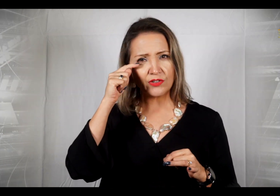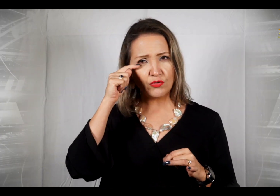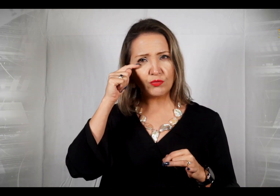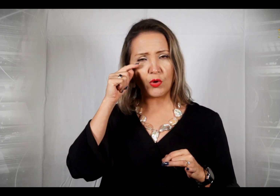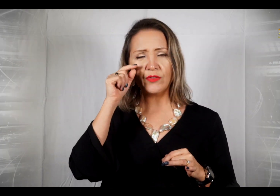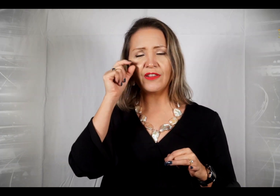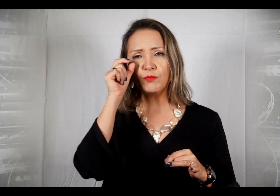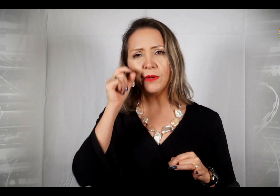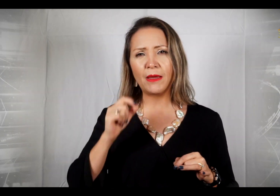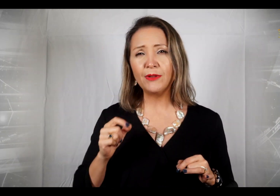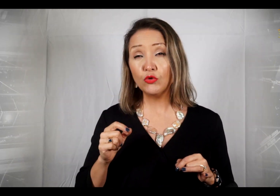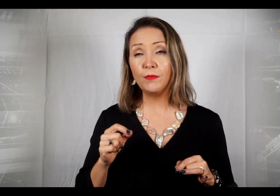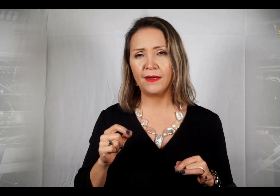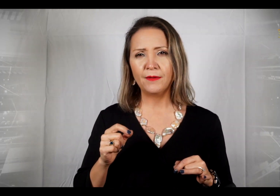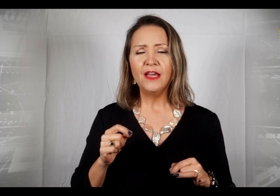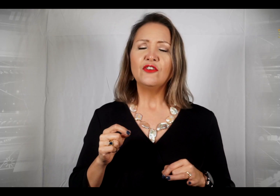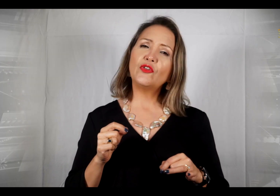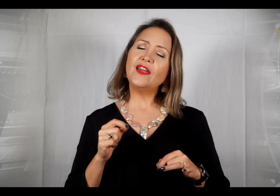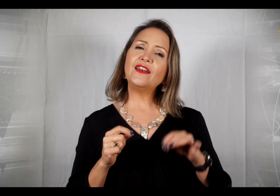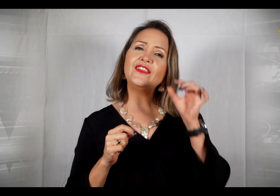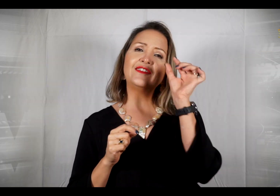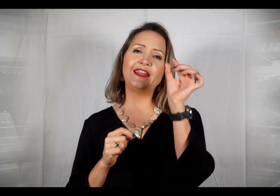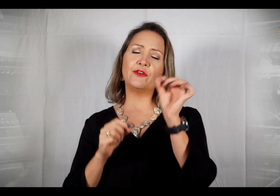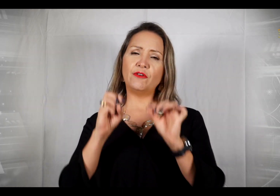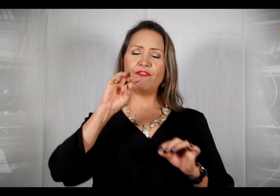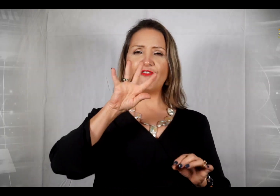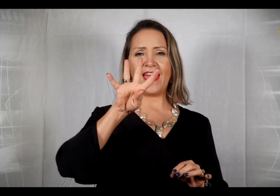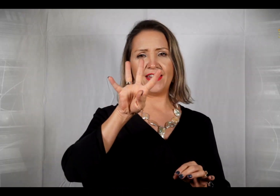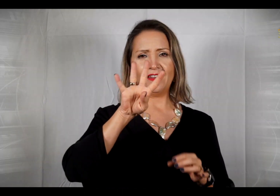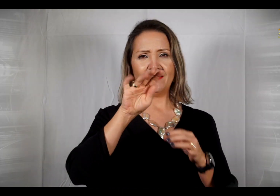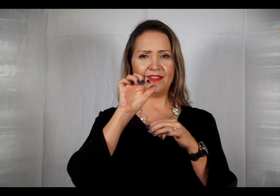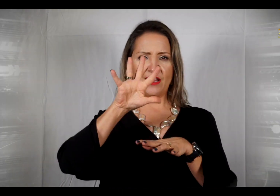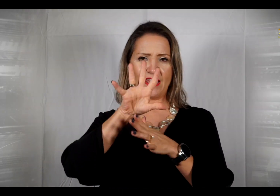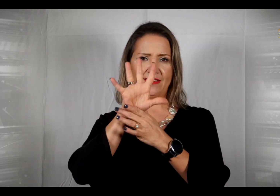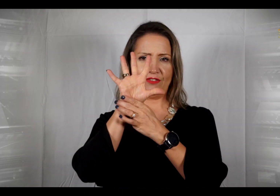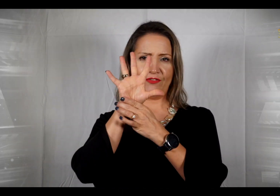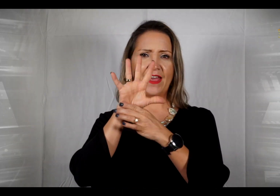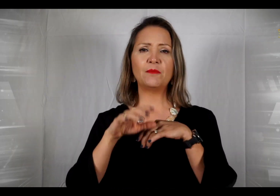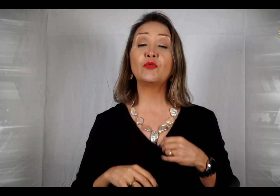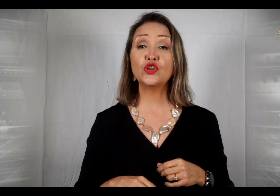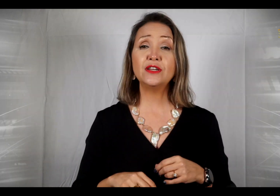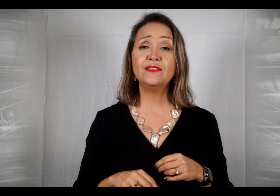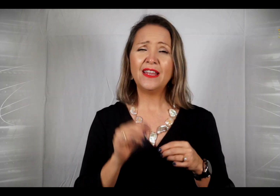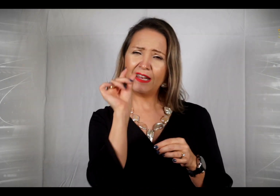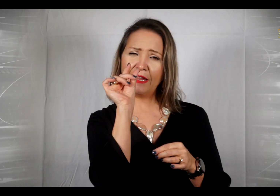too small, the spoolie might be too big. So there are these little they're like these fan brushes, little